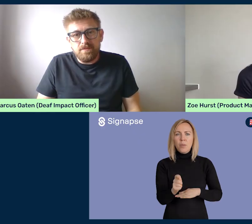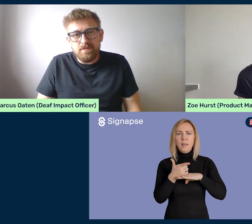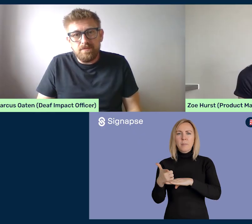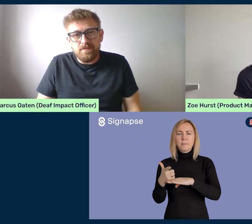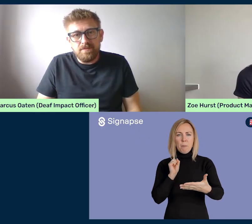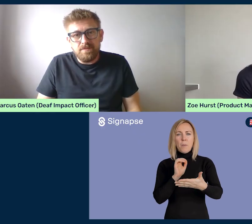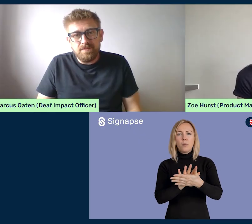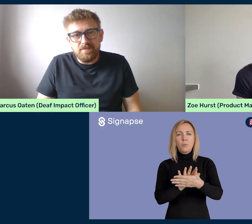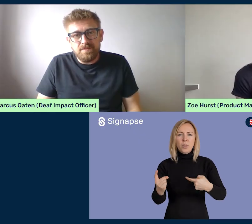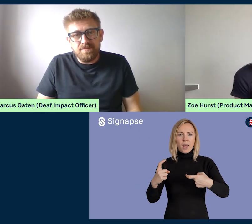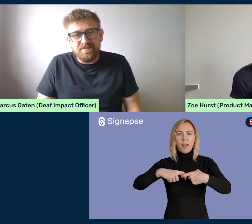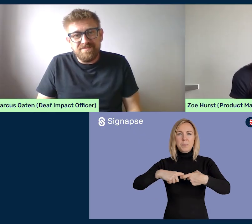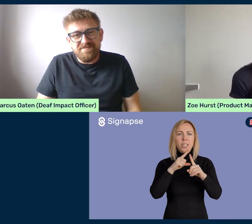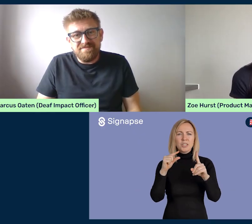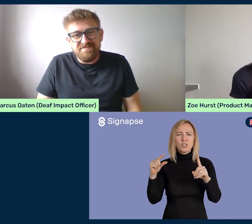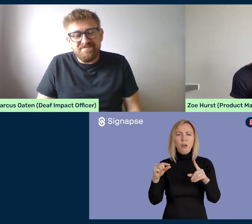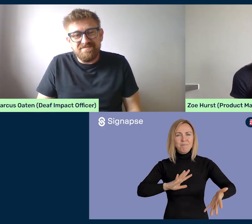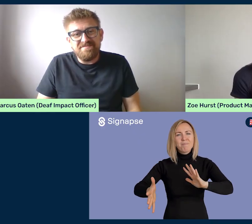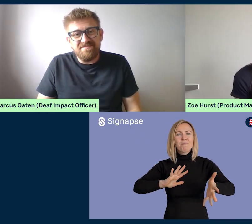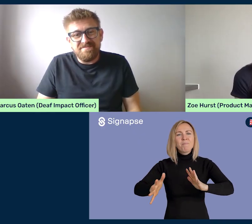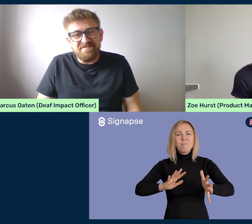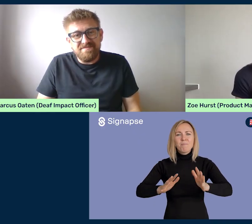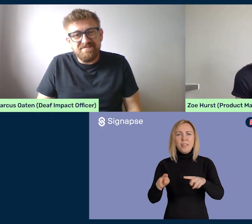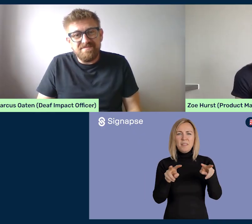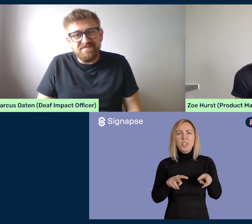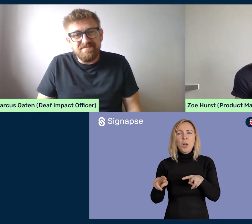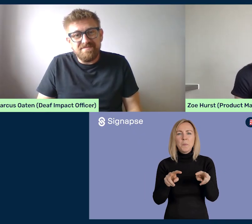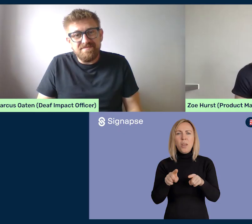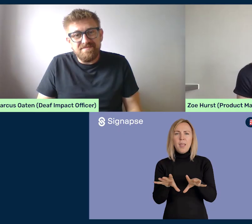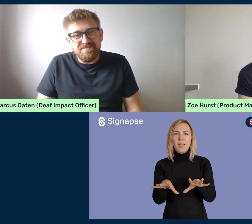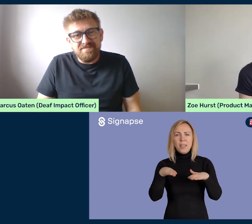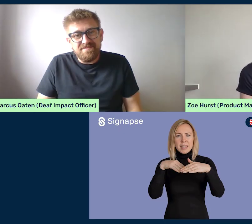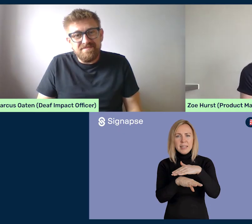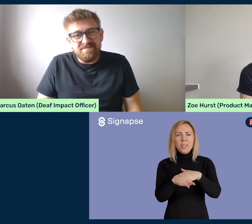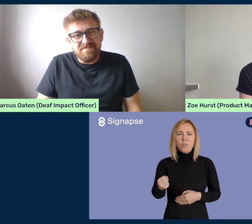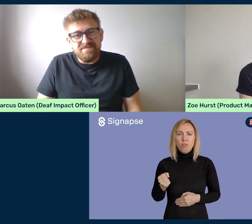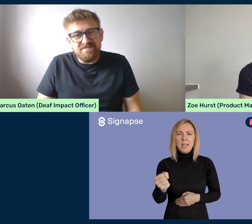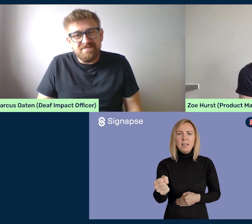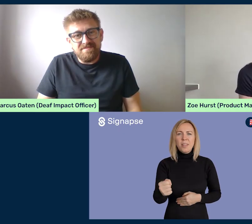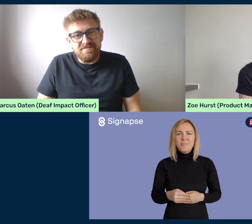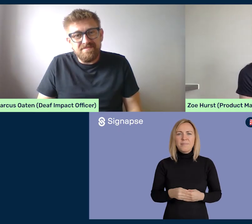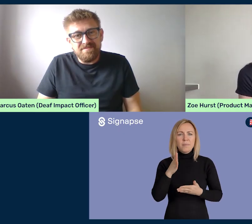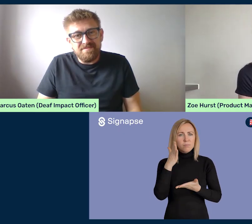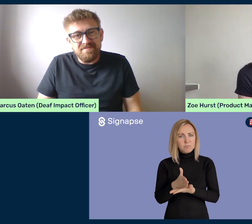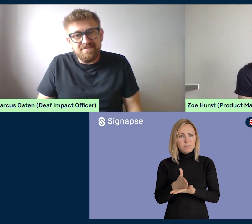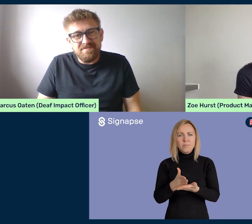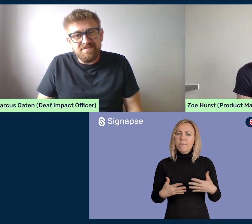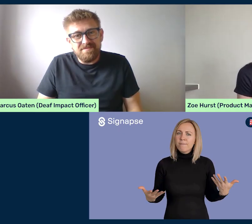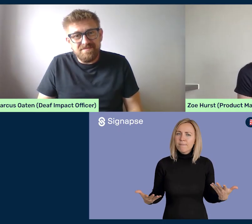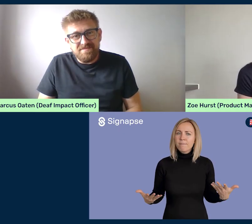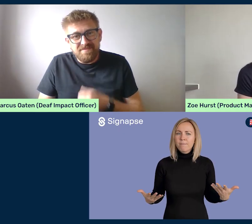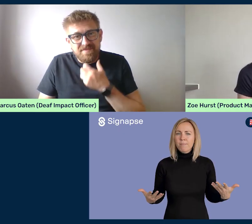or Instagram that someone's filmed one of the sign-ups, digital signers somewhere on like the trains